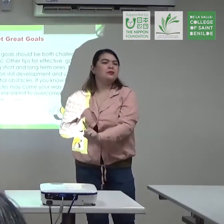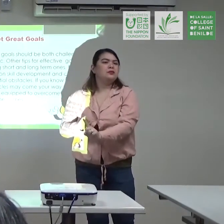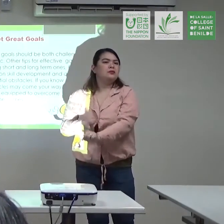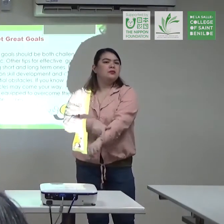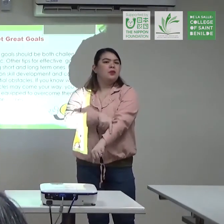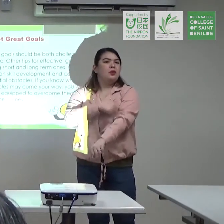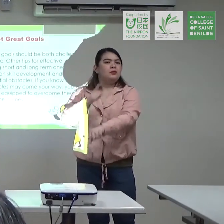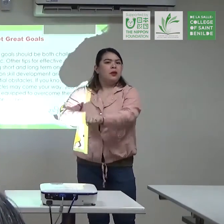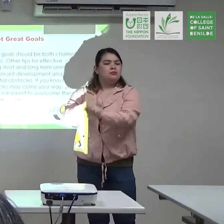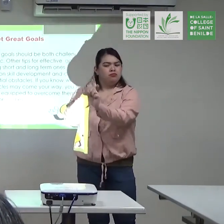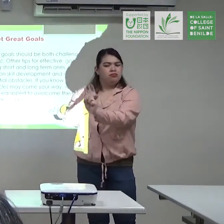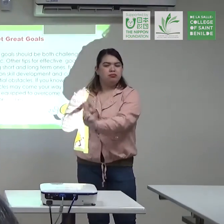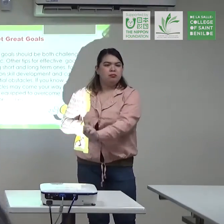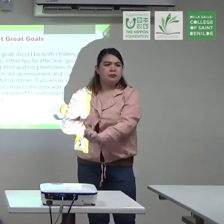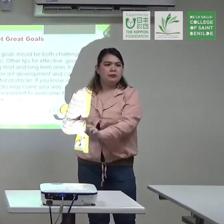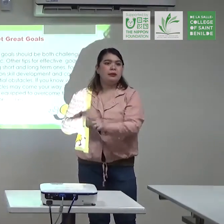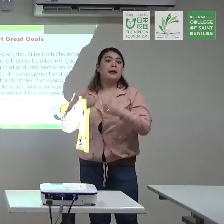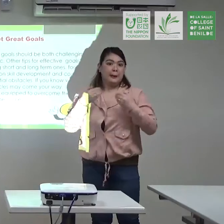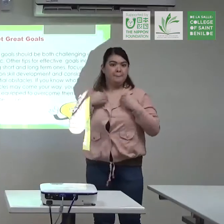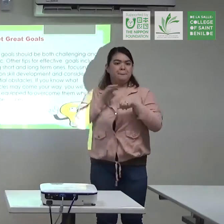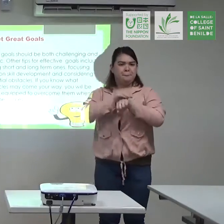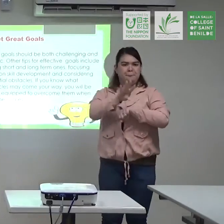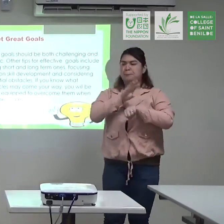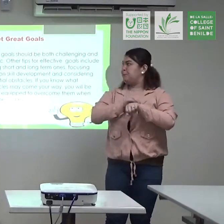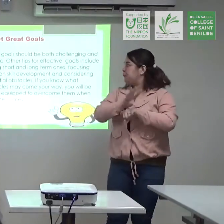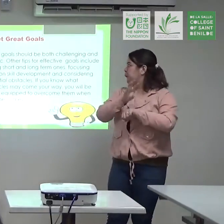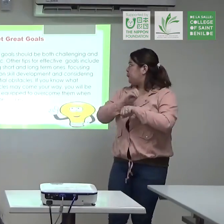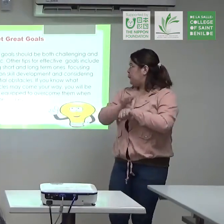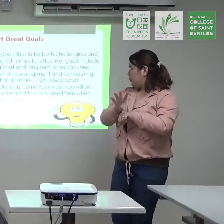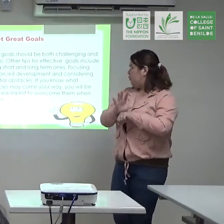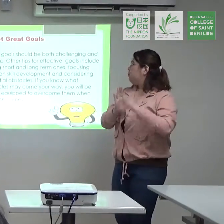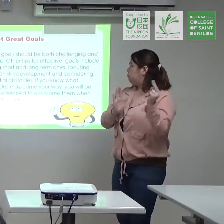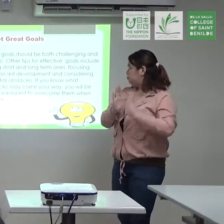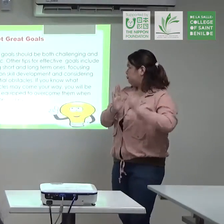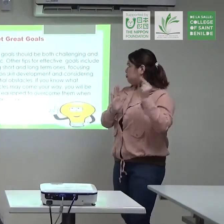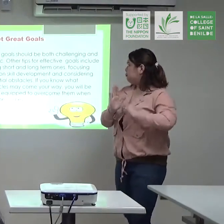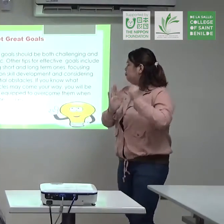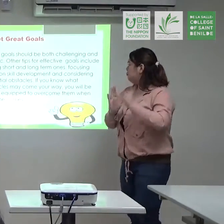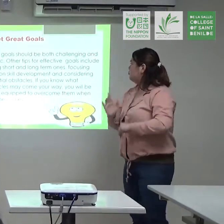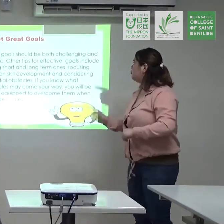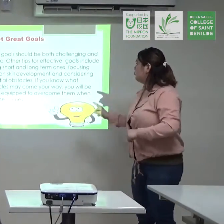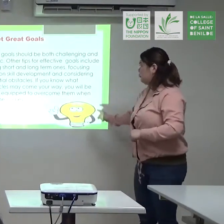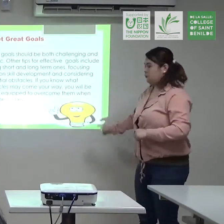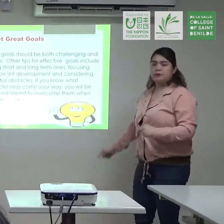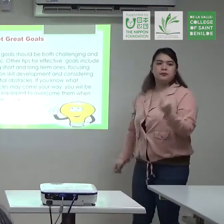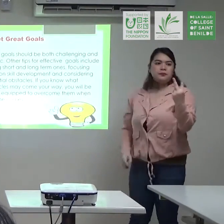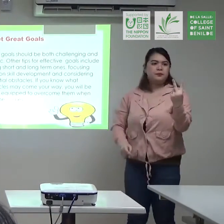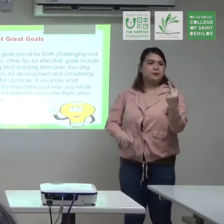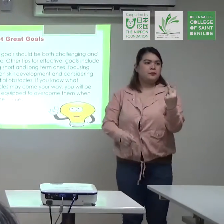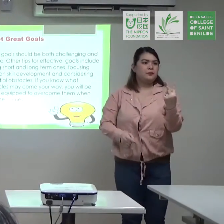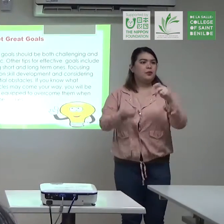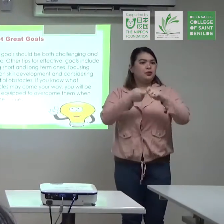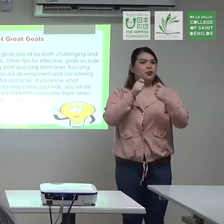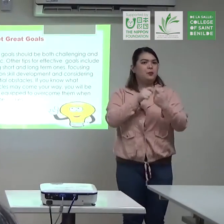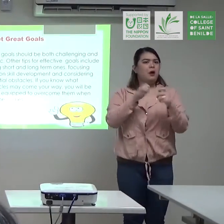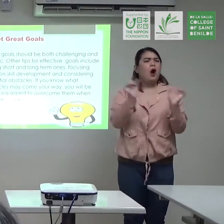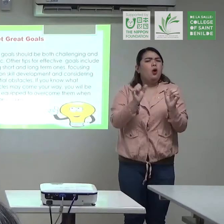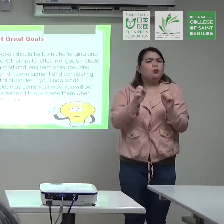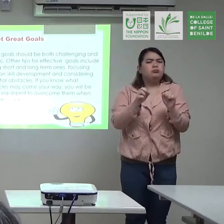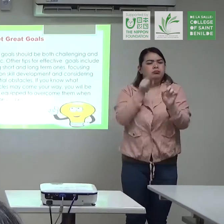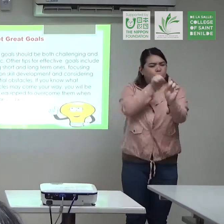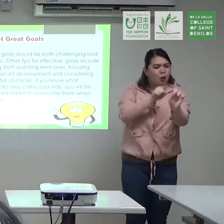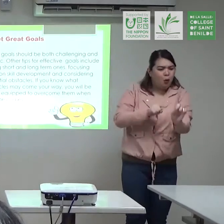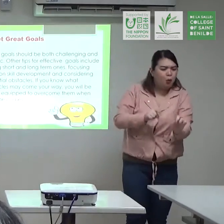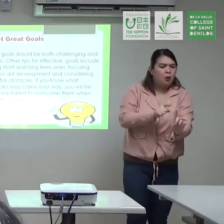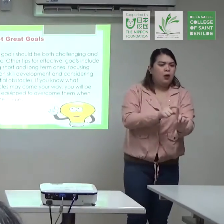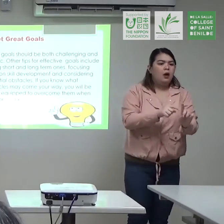goals? Other tips for effective goals include setting short and long-term ones. So you can teach